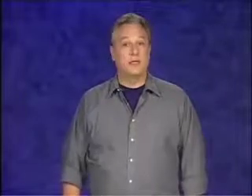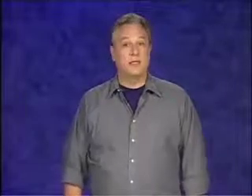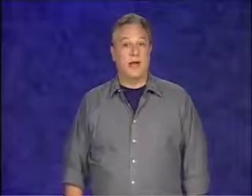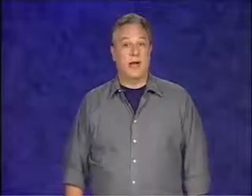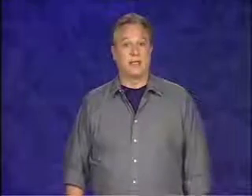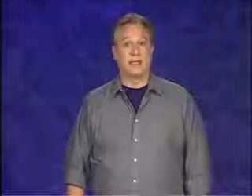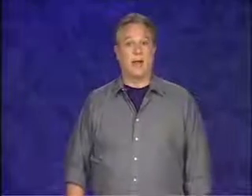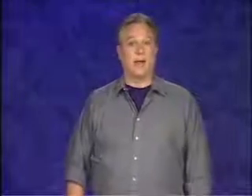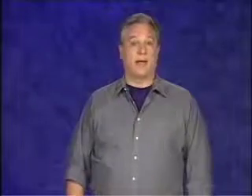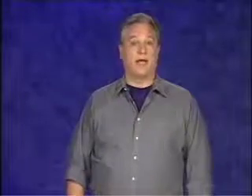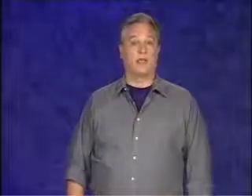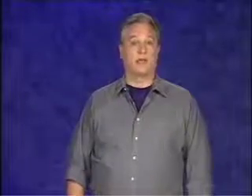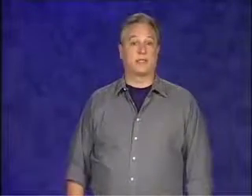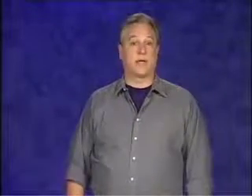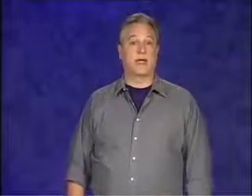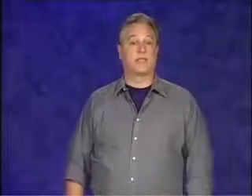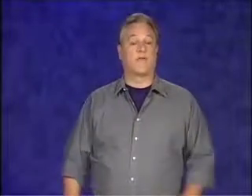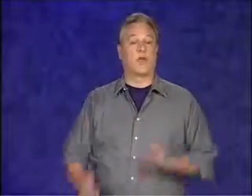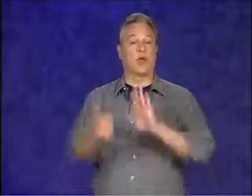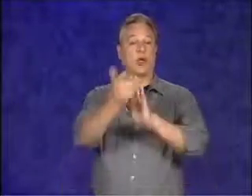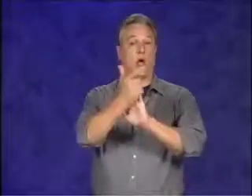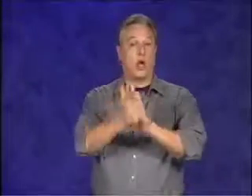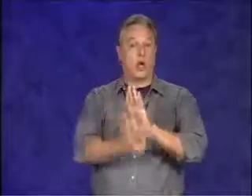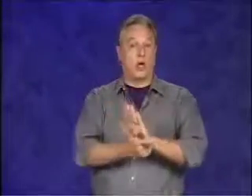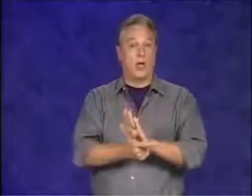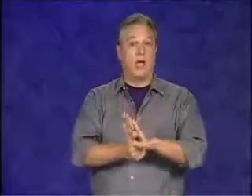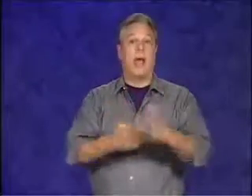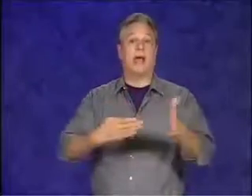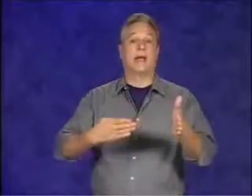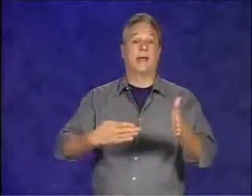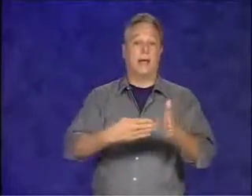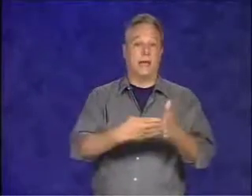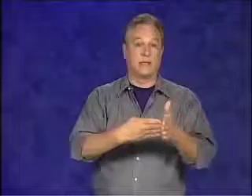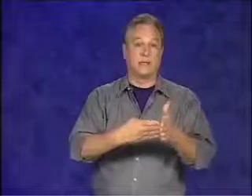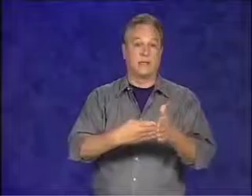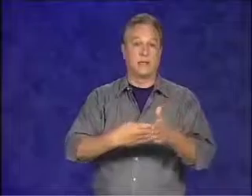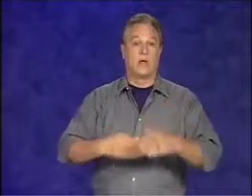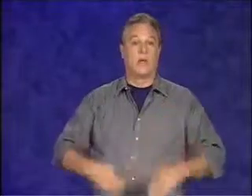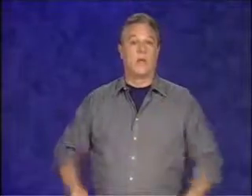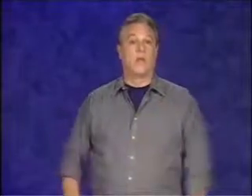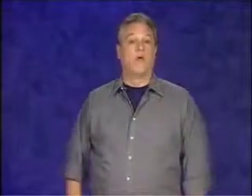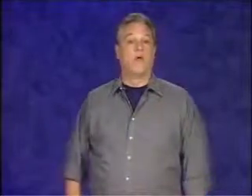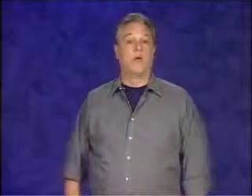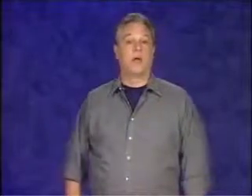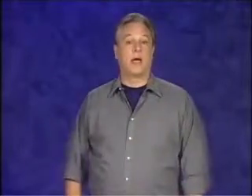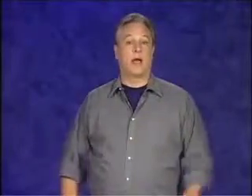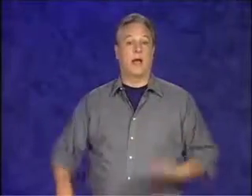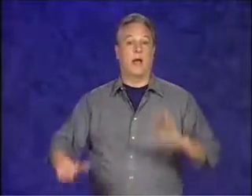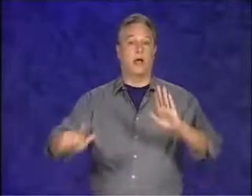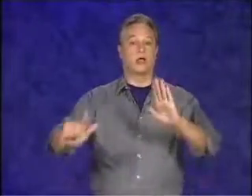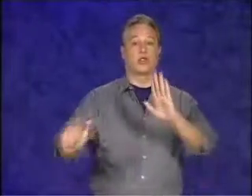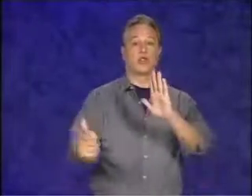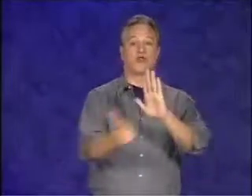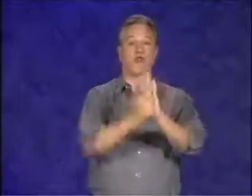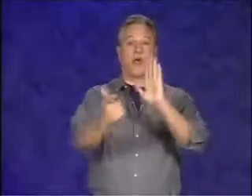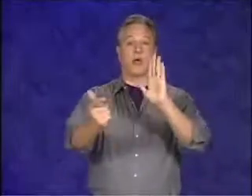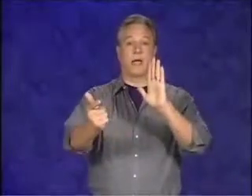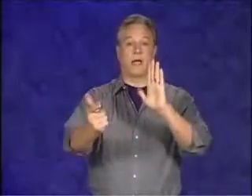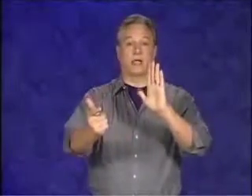This sign is a combination of the signs for law and against. Move the letter L strongly against